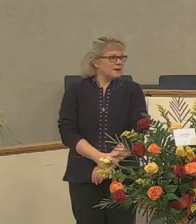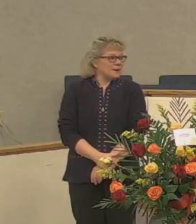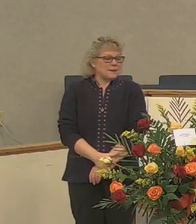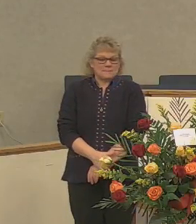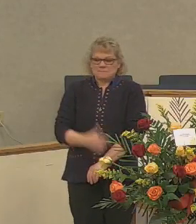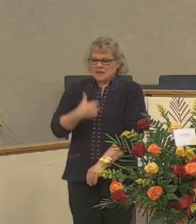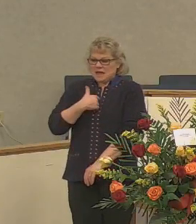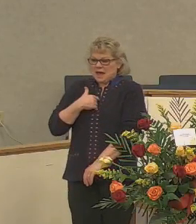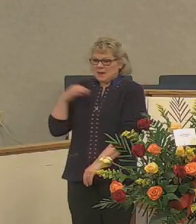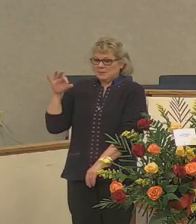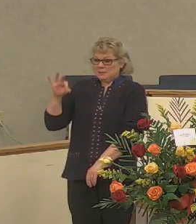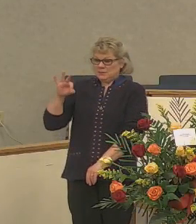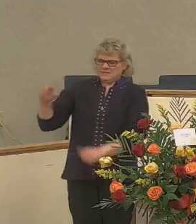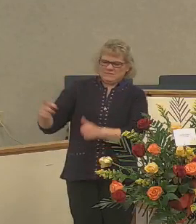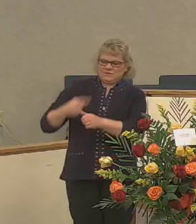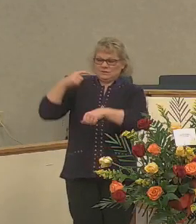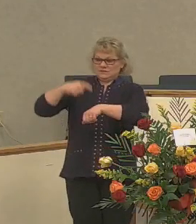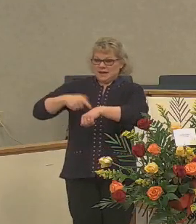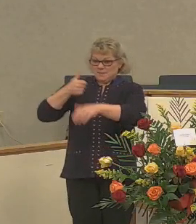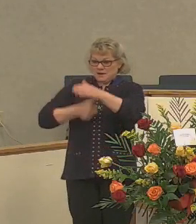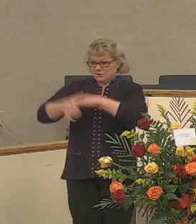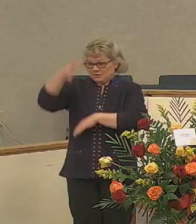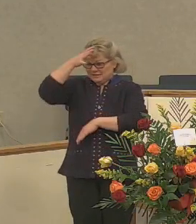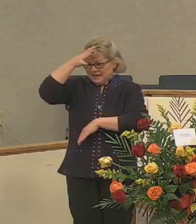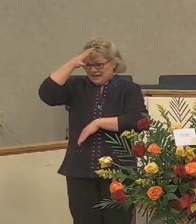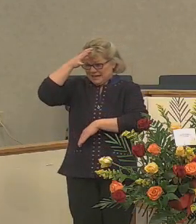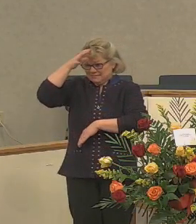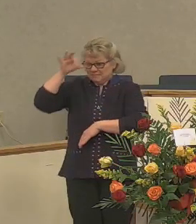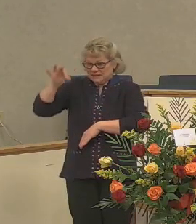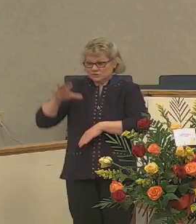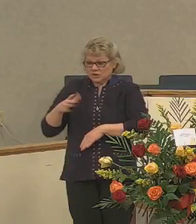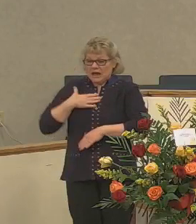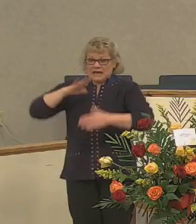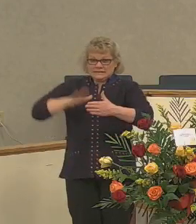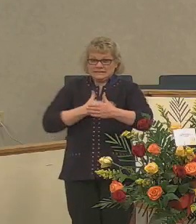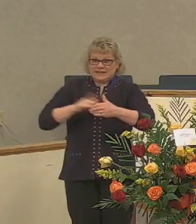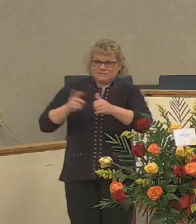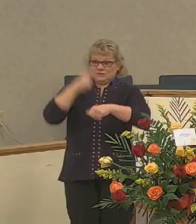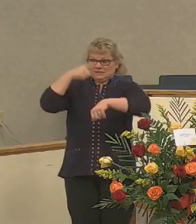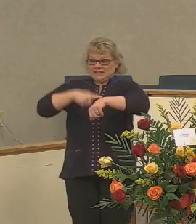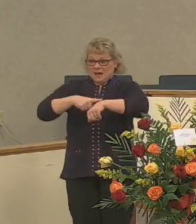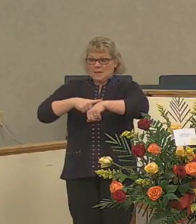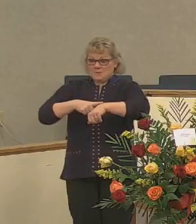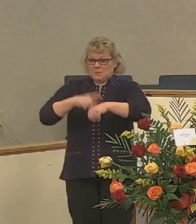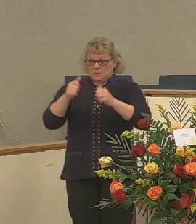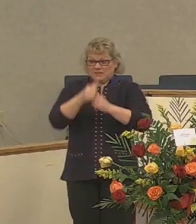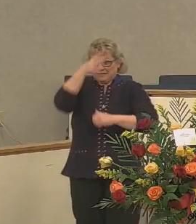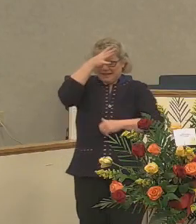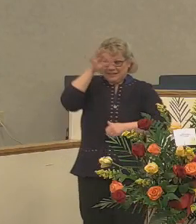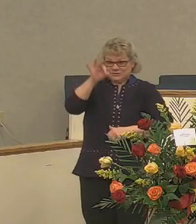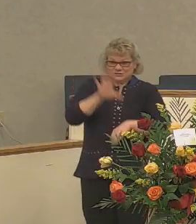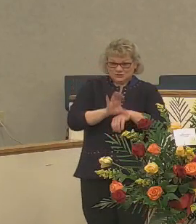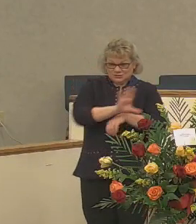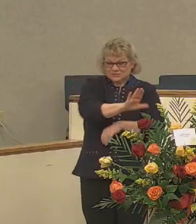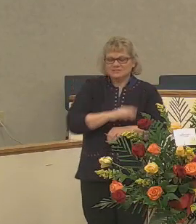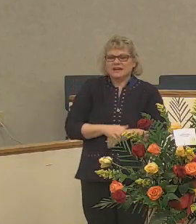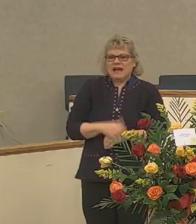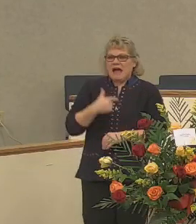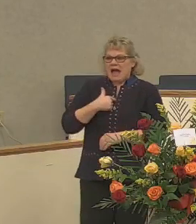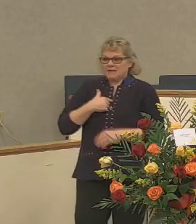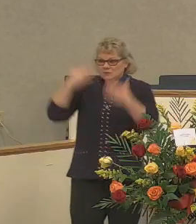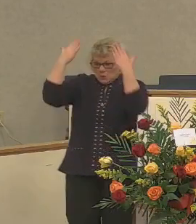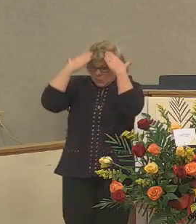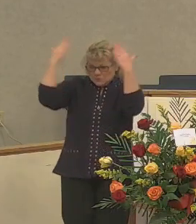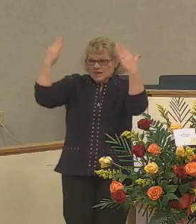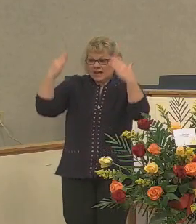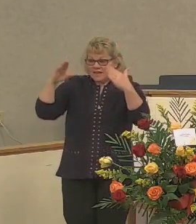I preached my first sermon under Dad's ministry. I sang my first solo in church under Dad's ministry. I was